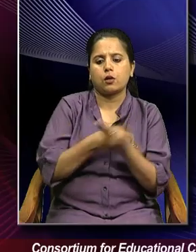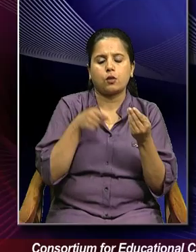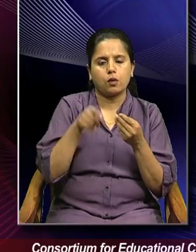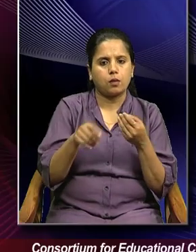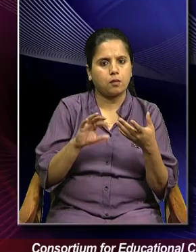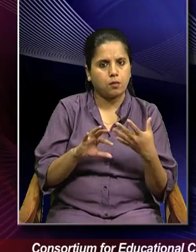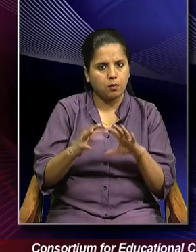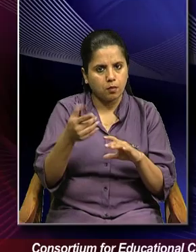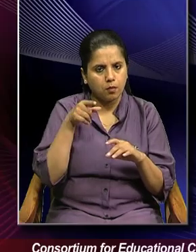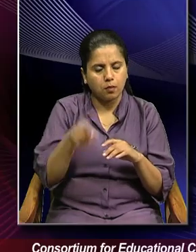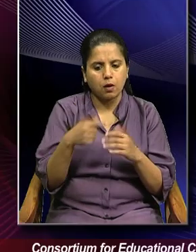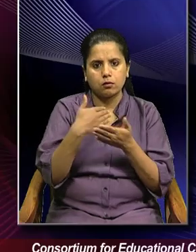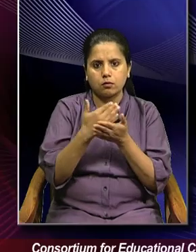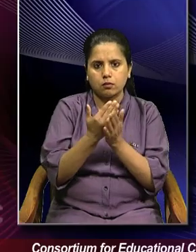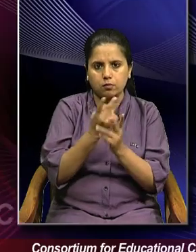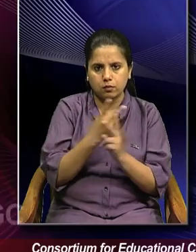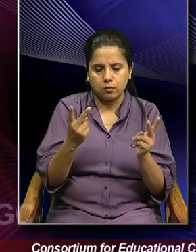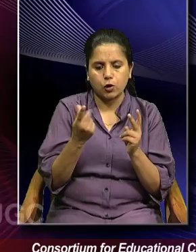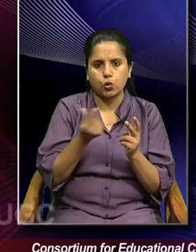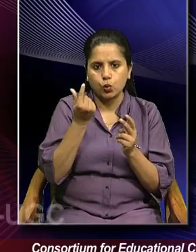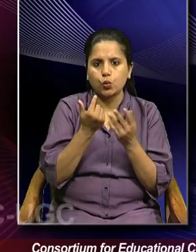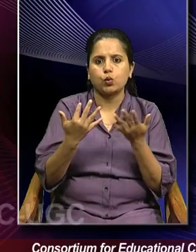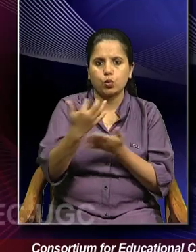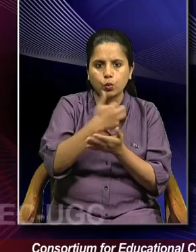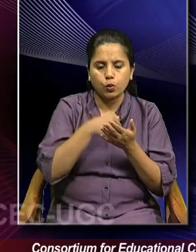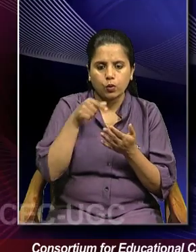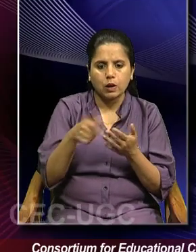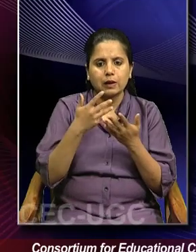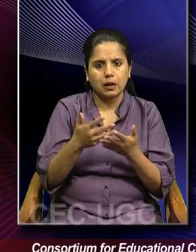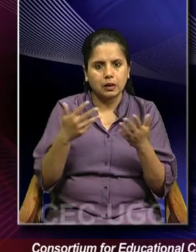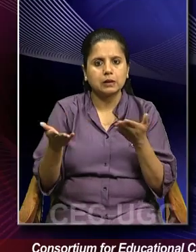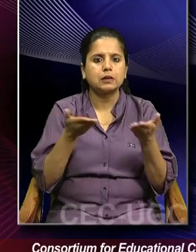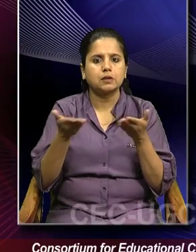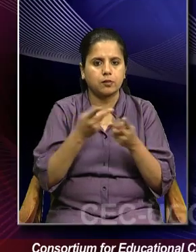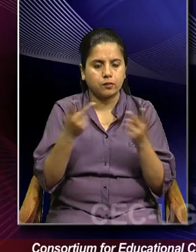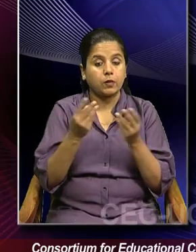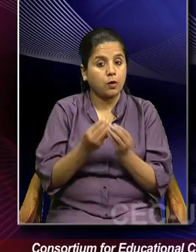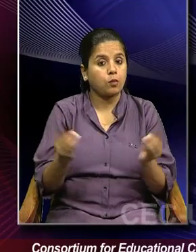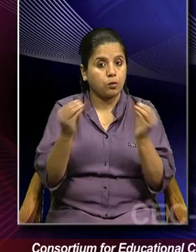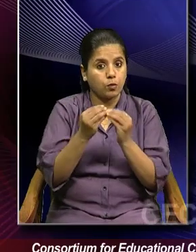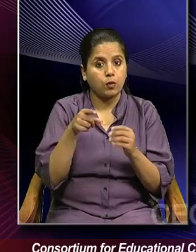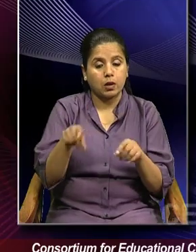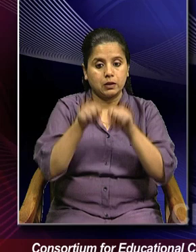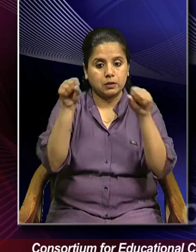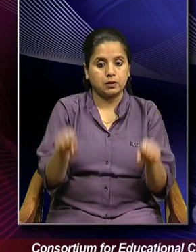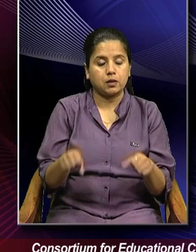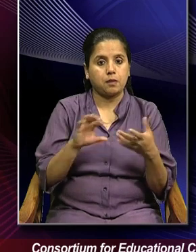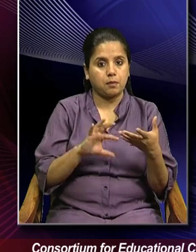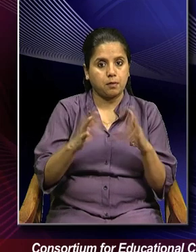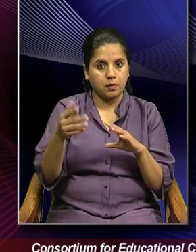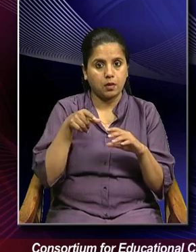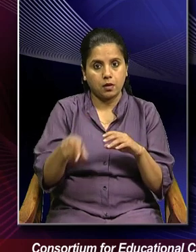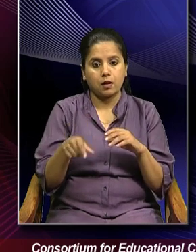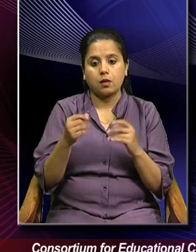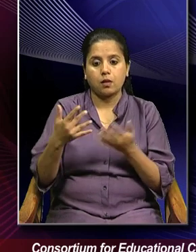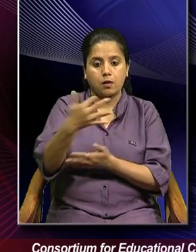production, distribution, consumption of goods and services. Further, as a system of production and